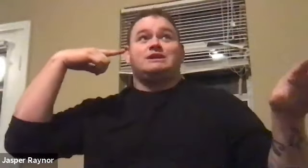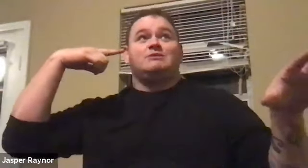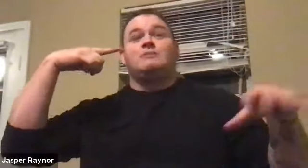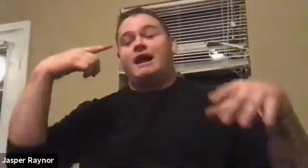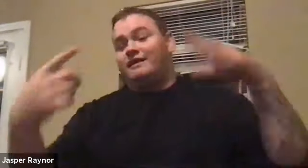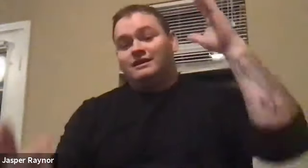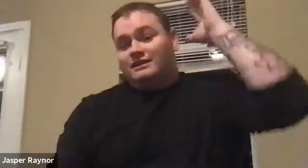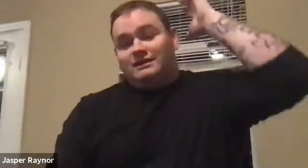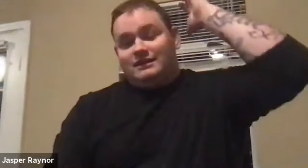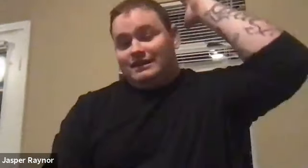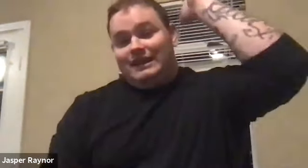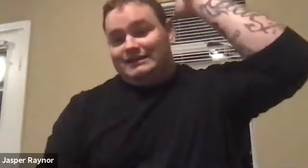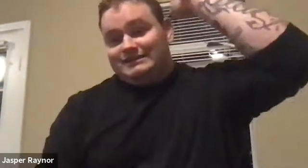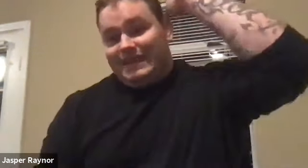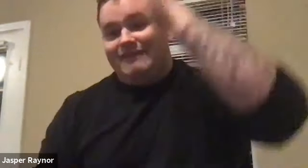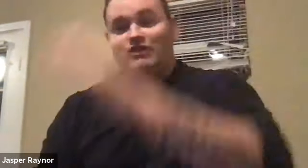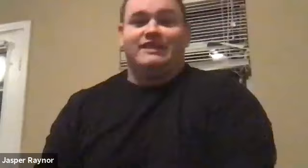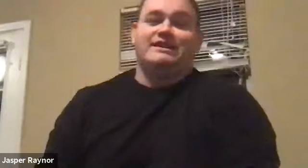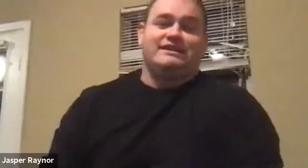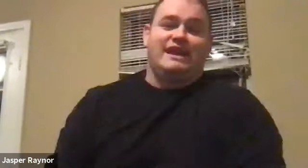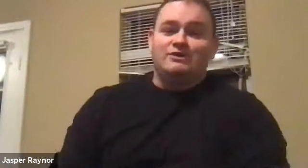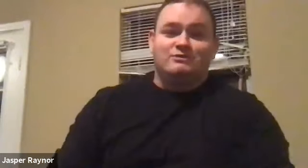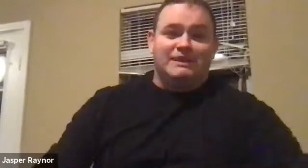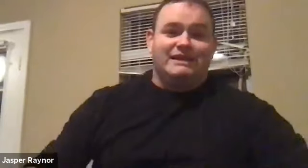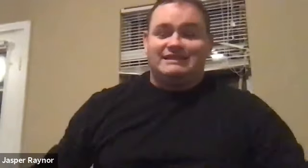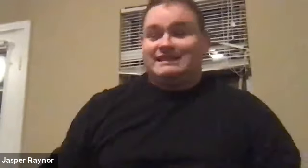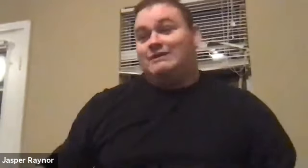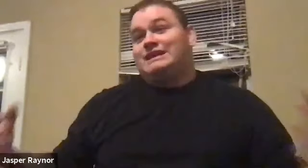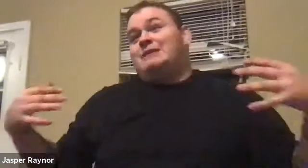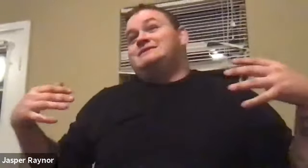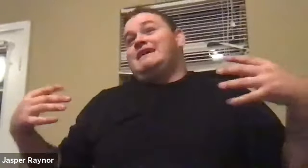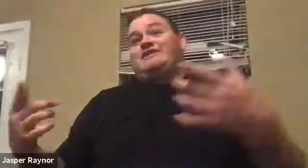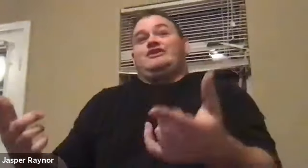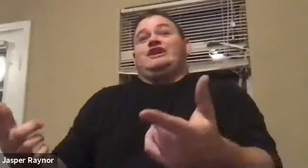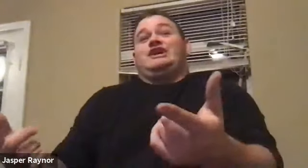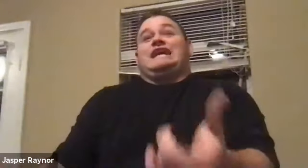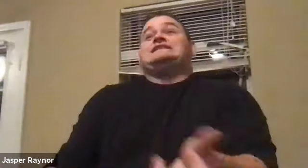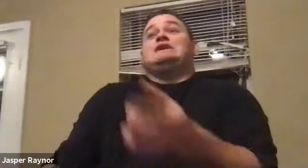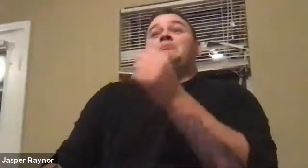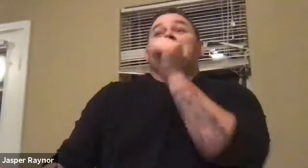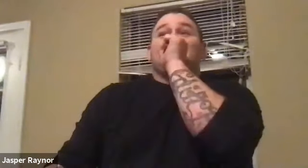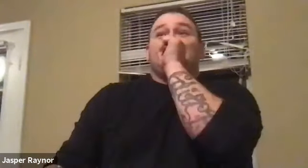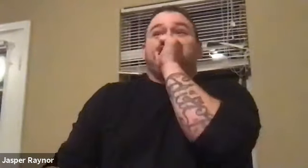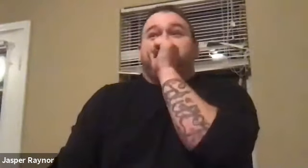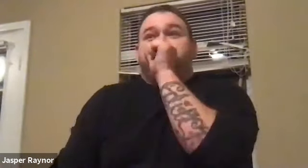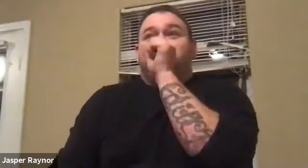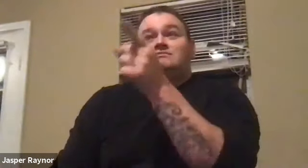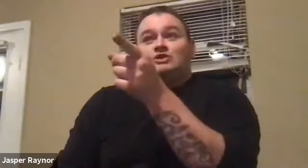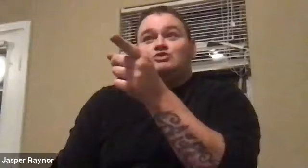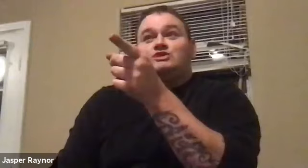terrible at math. Like everything, I was beating, and I was like, "I'm deaf, you're hearing, I still beat you. You